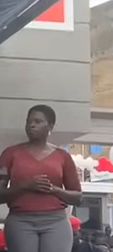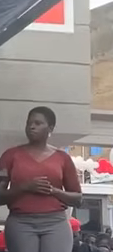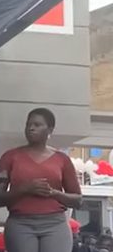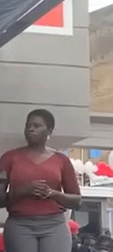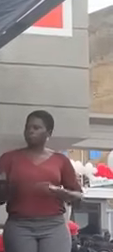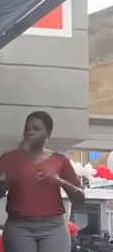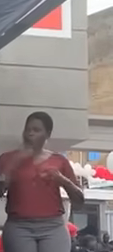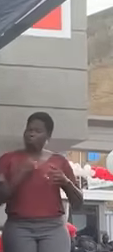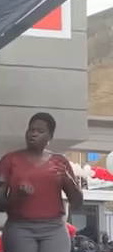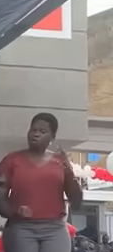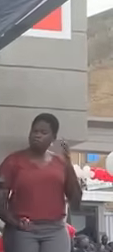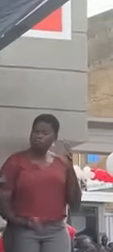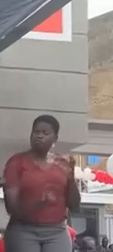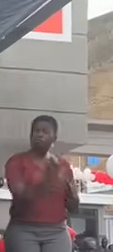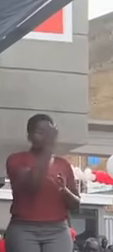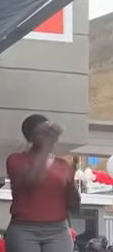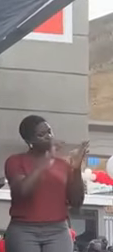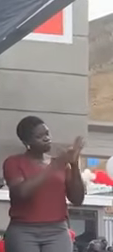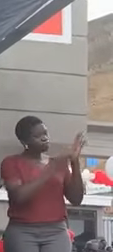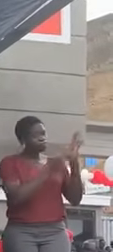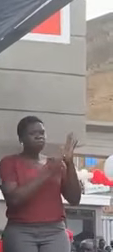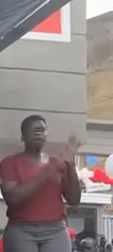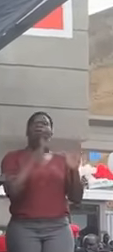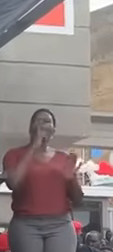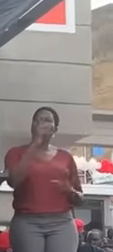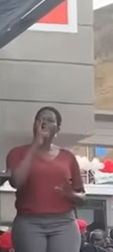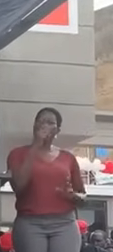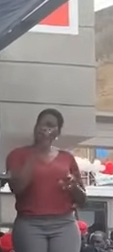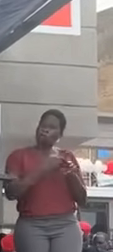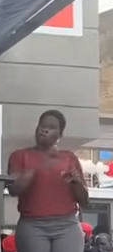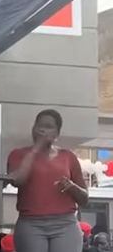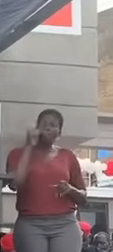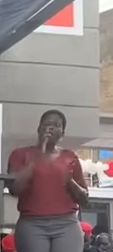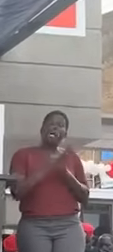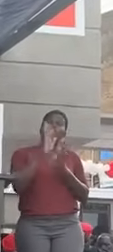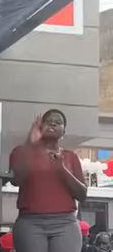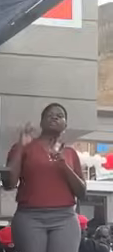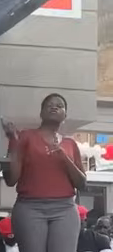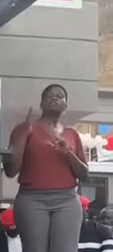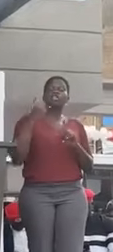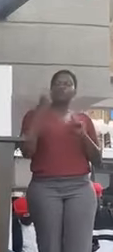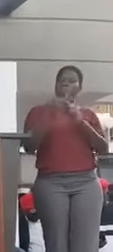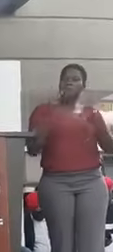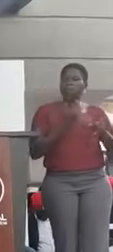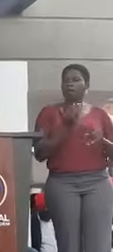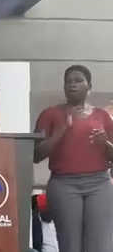We raise the threshold of demands to General Museveni and his murderers.